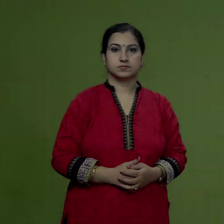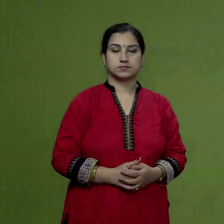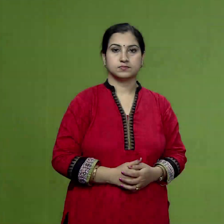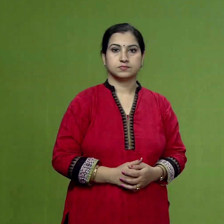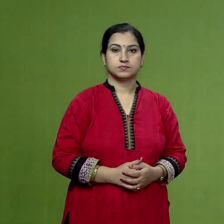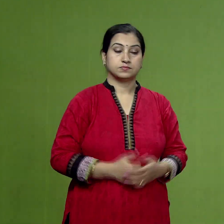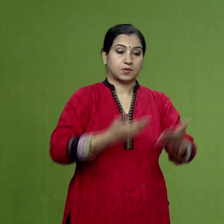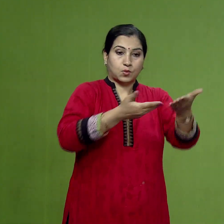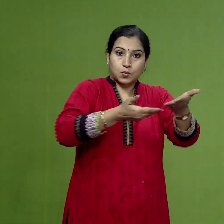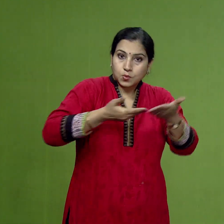Welcome to the NIOS.